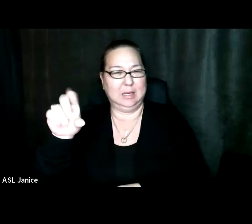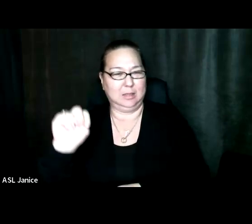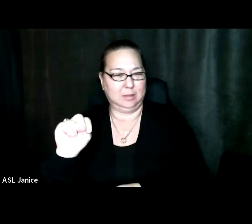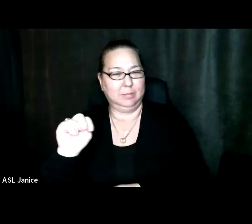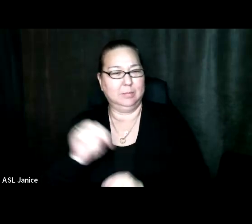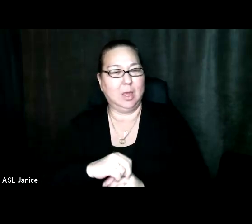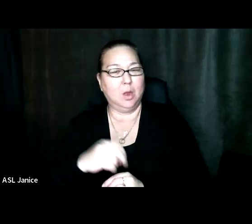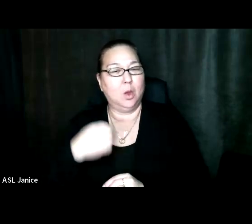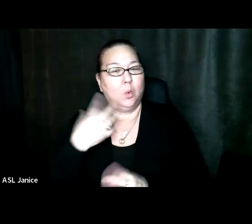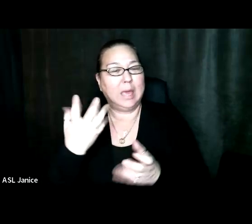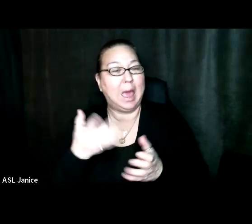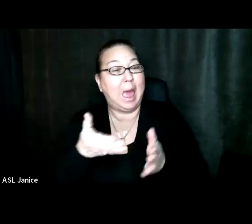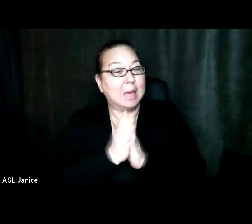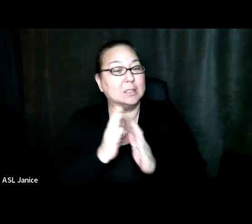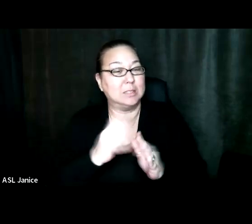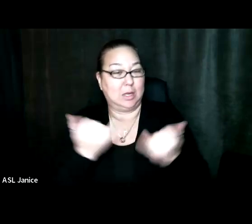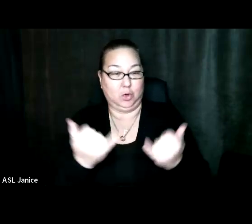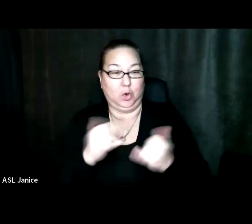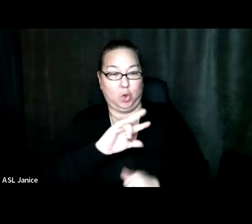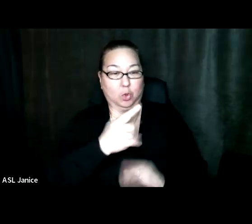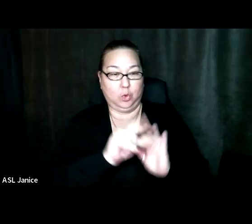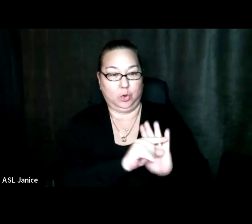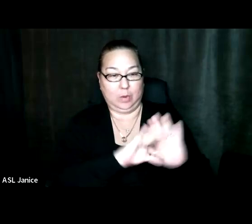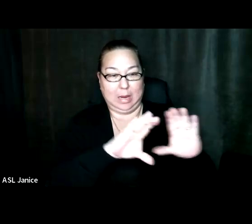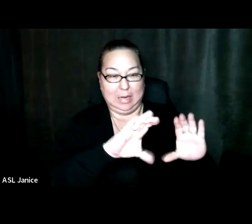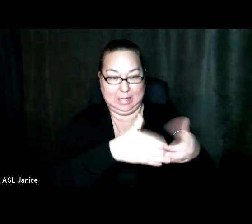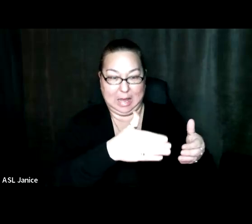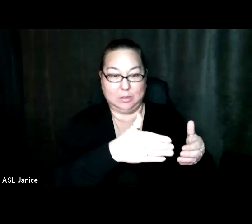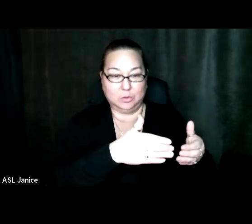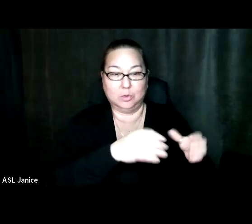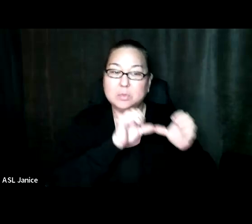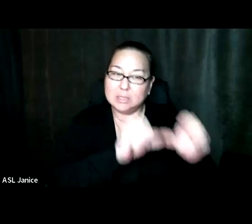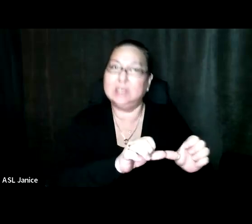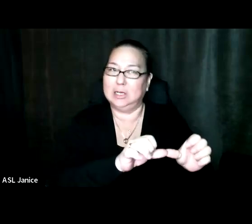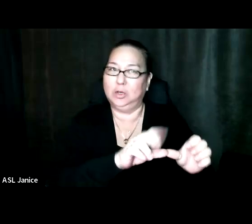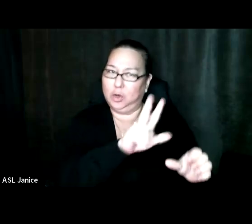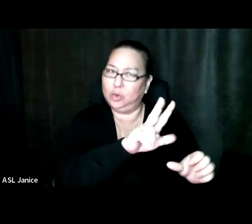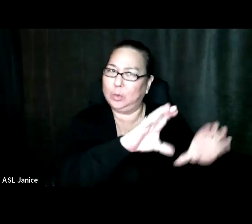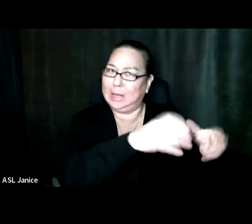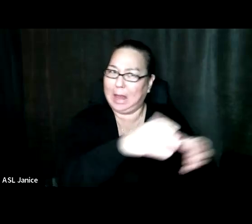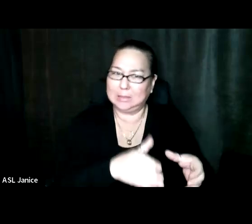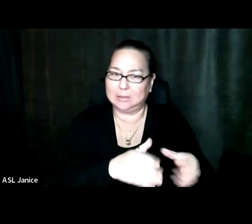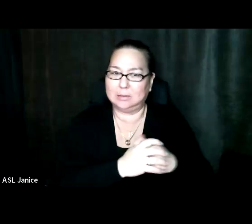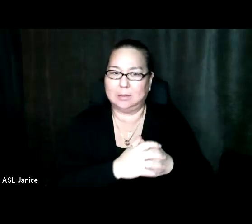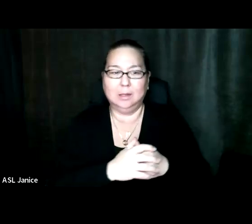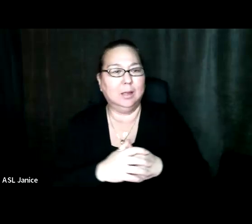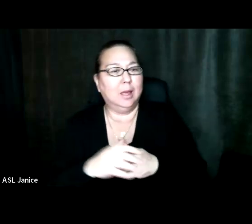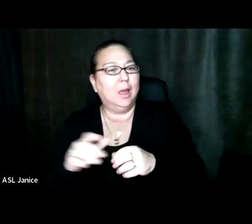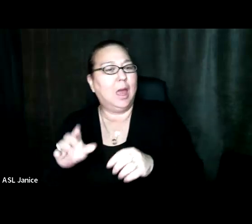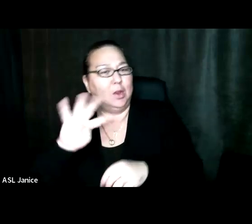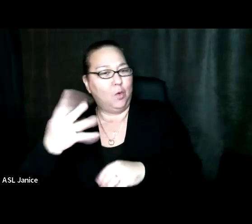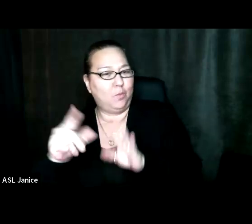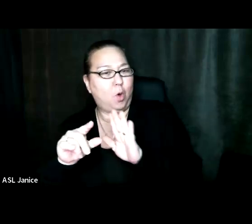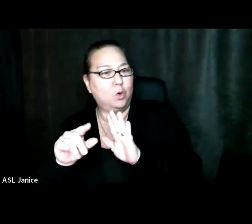year and 4th grade to support inclusion and differentiation. We ask the school committee and superintendent to consider how reducing classrooms